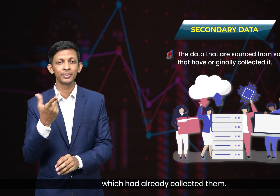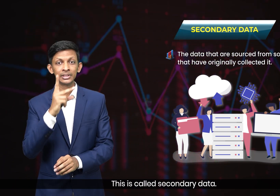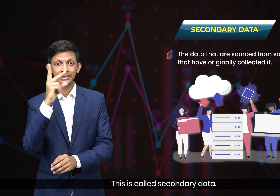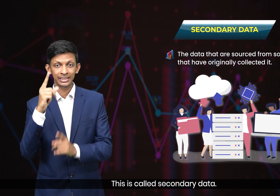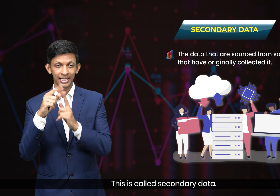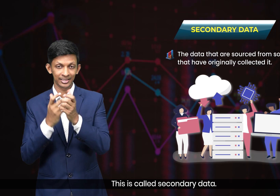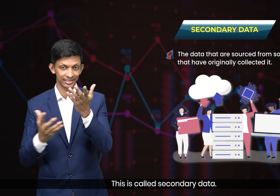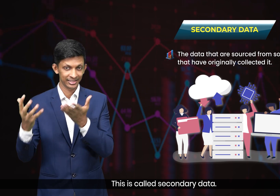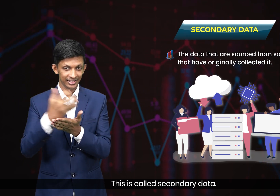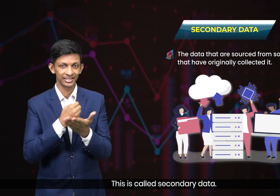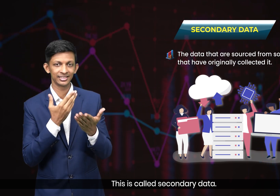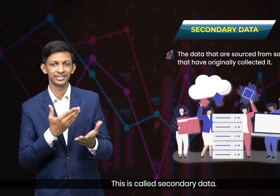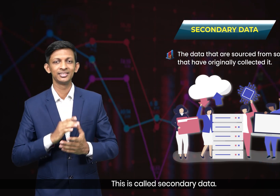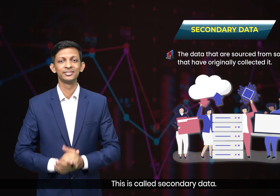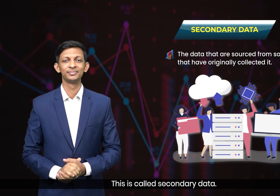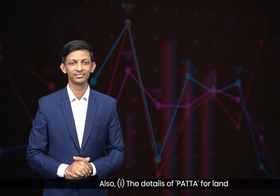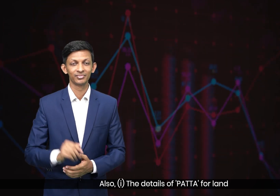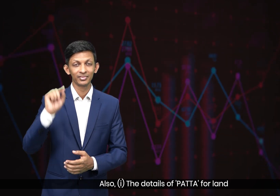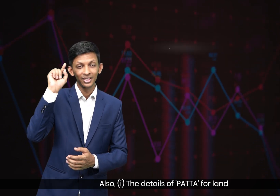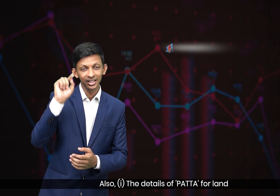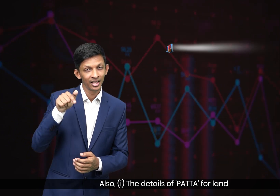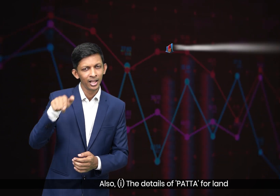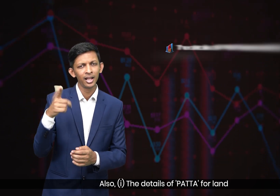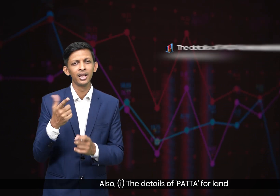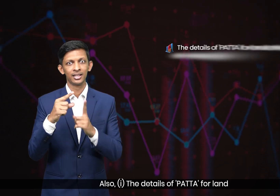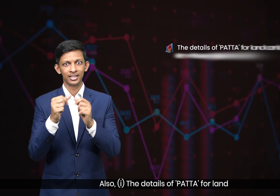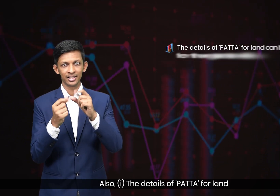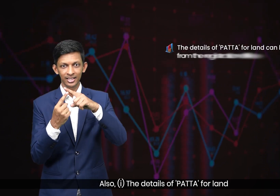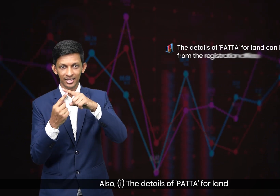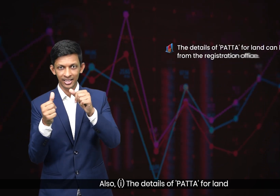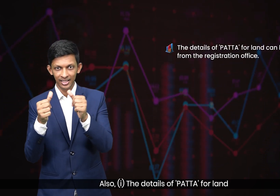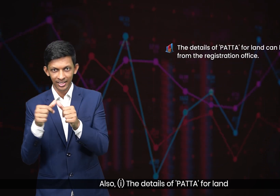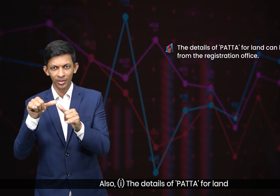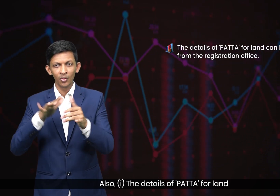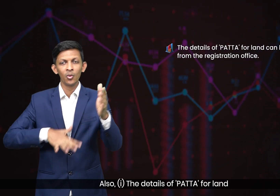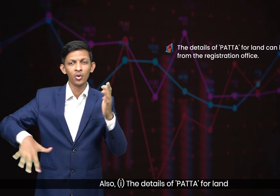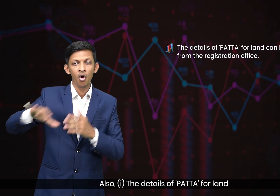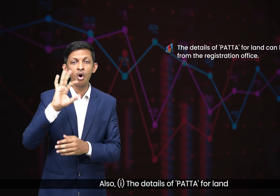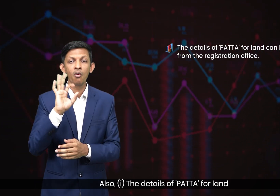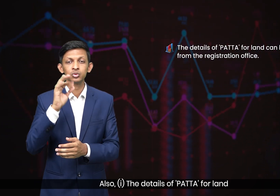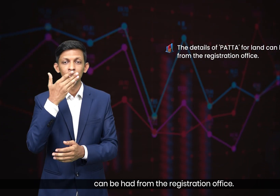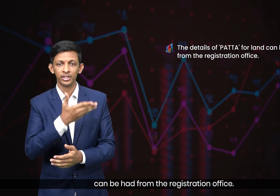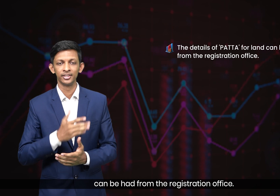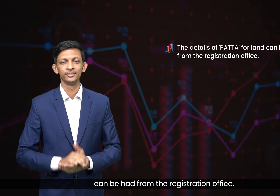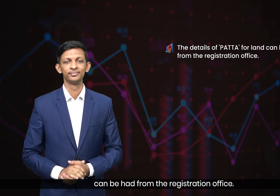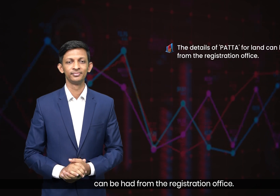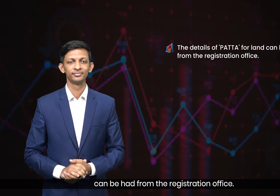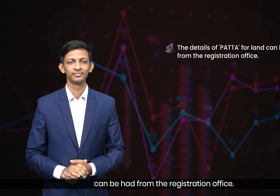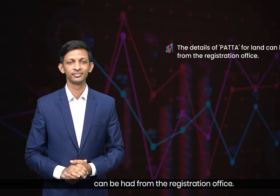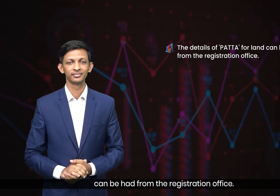This is called secondary data. Also, the details of PATTA for land can be had from the registration